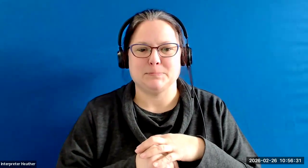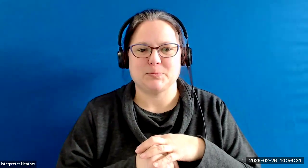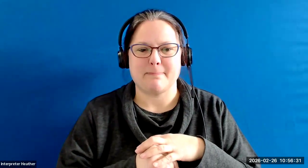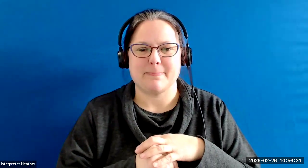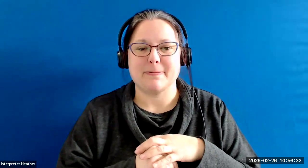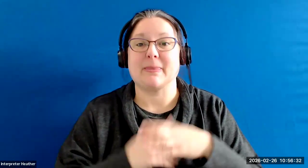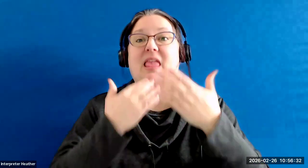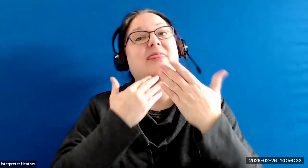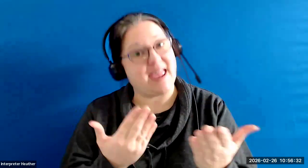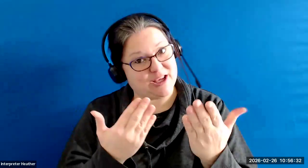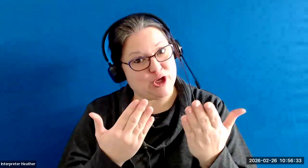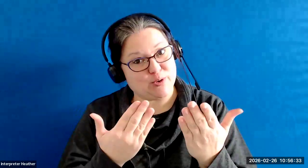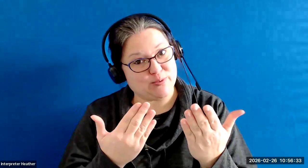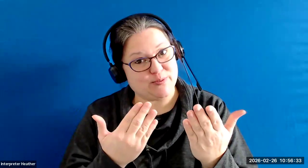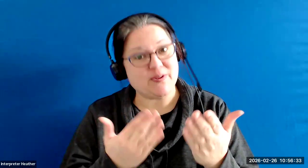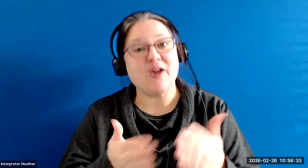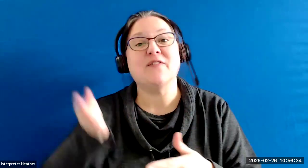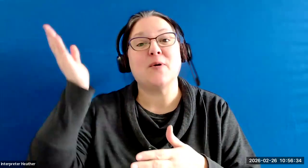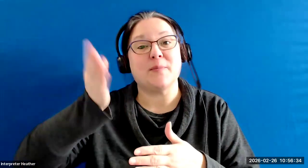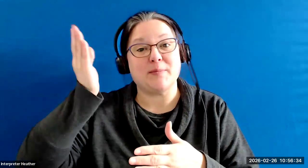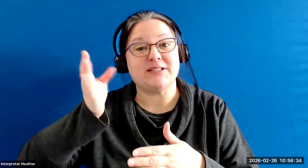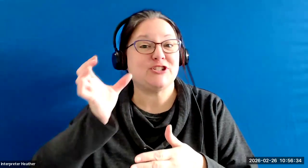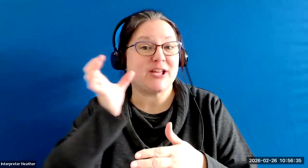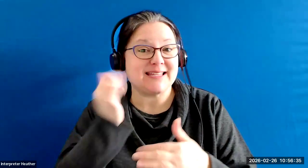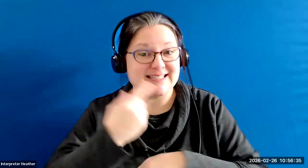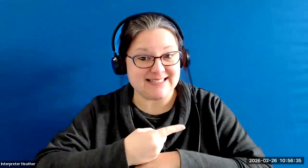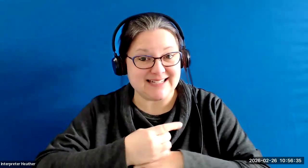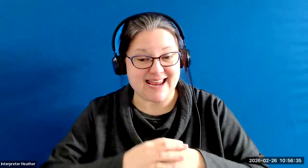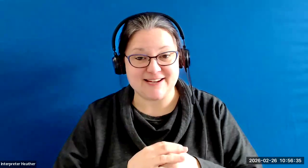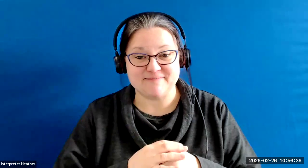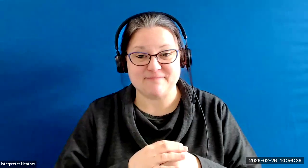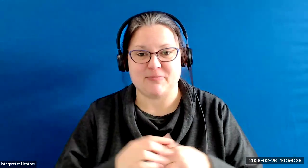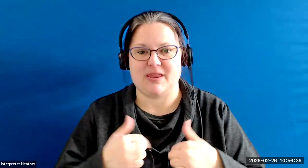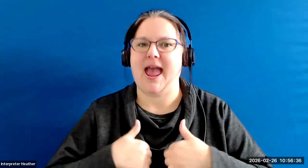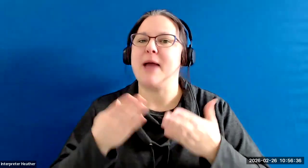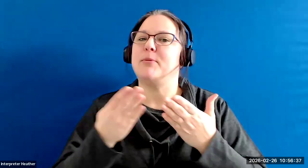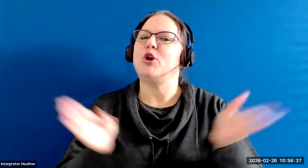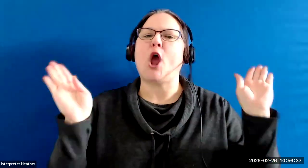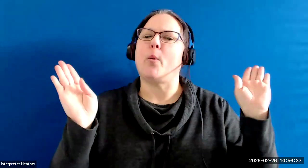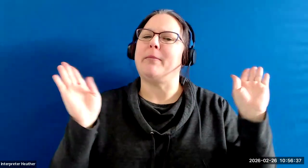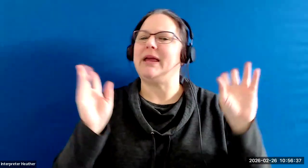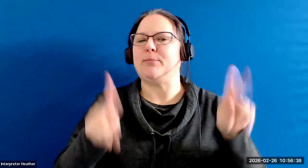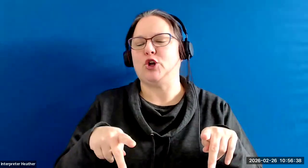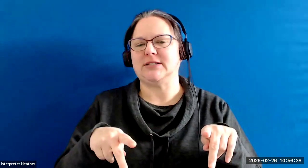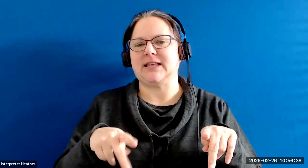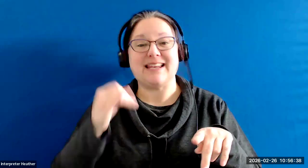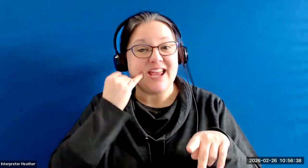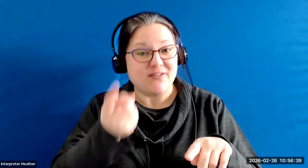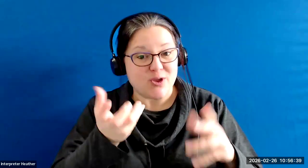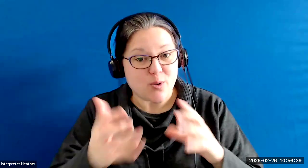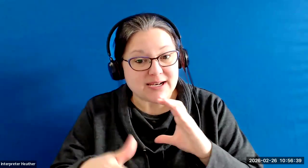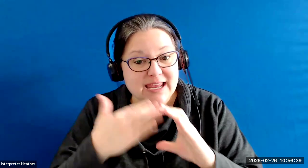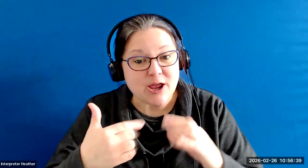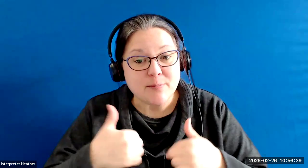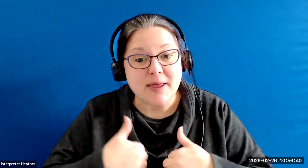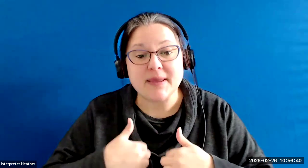so thank you for hearing me out today. I'm a very open person, so if you want to email me,